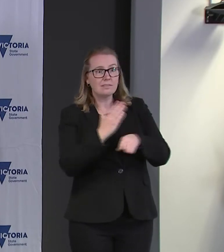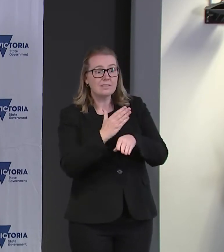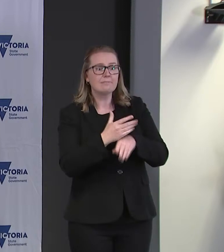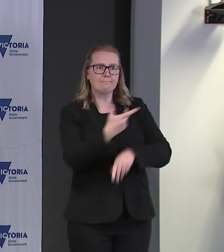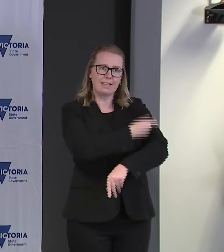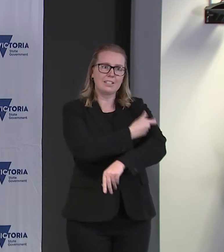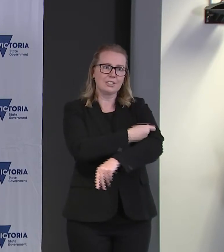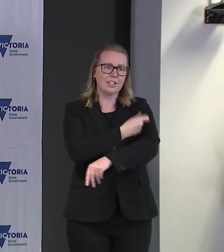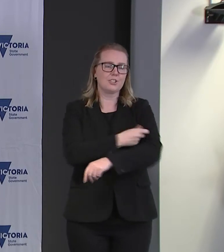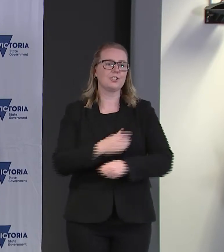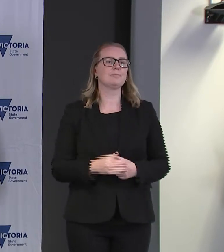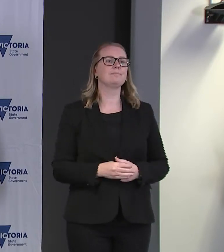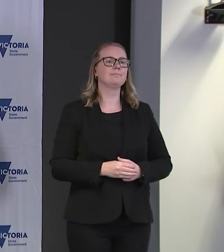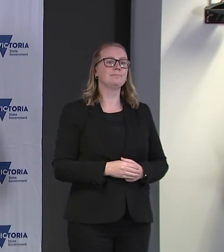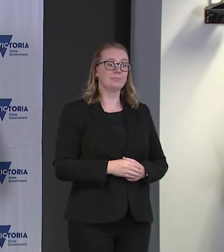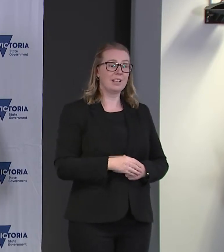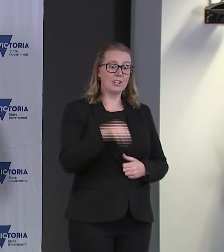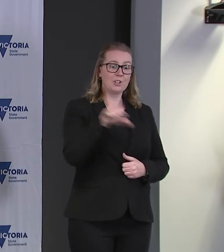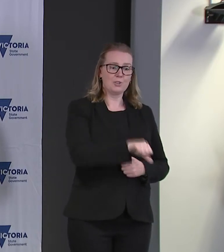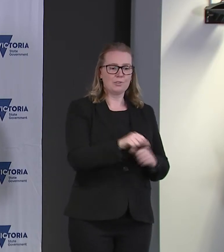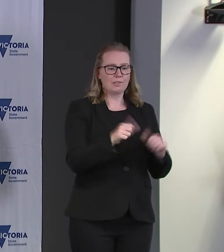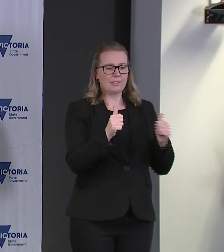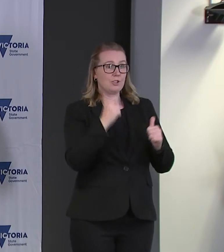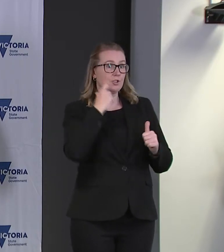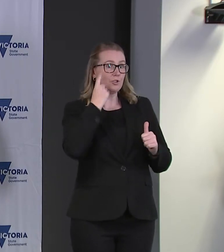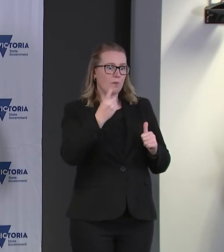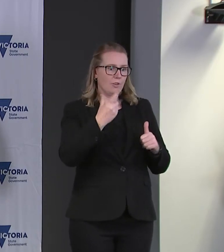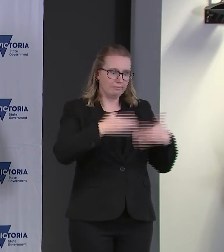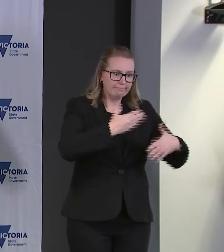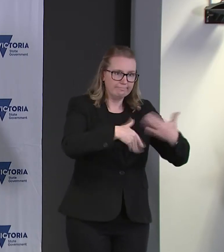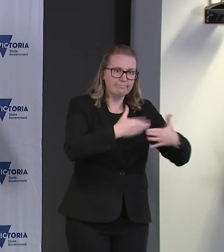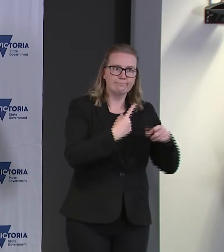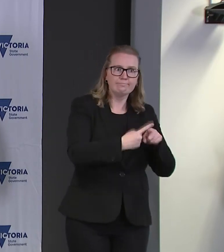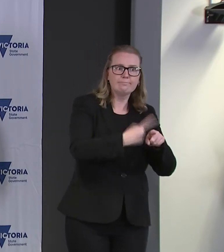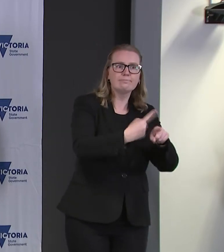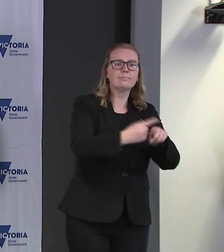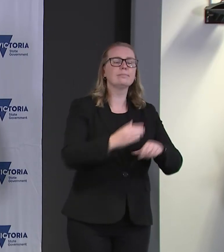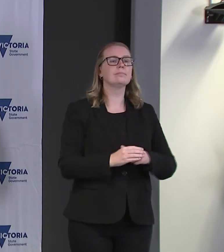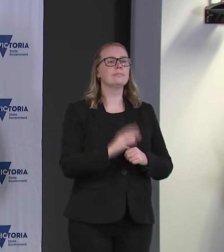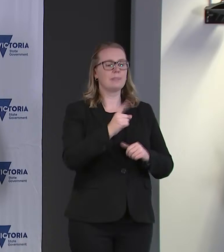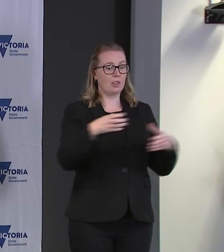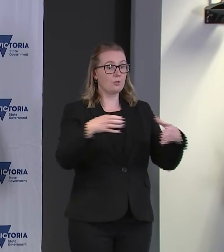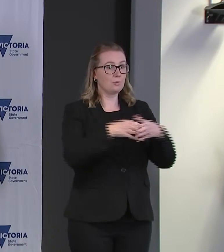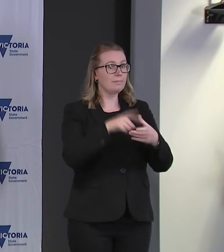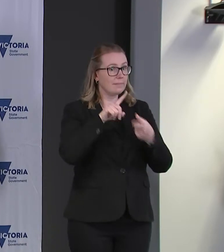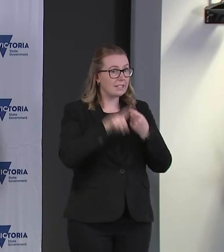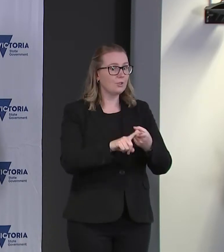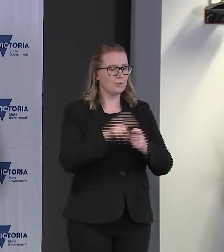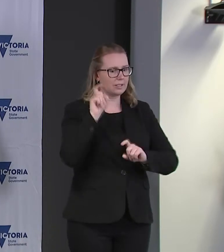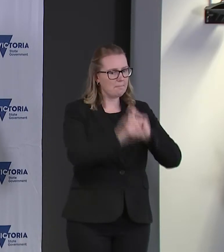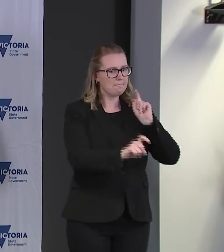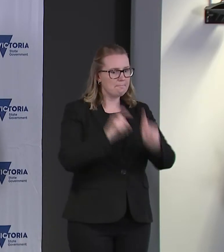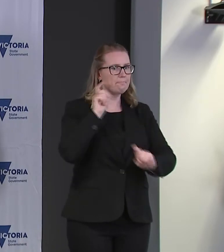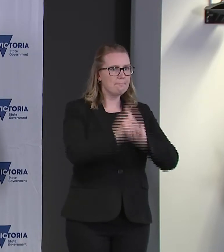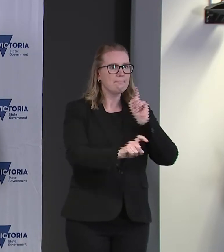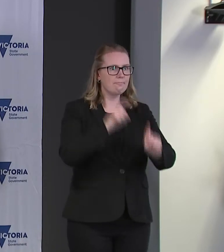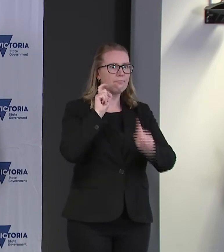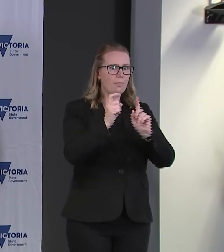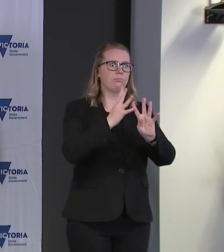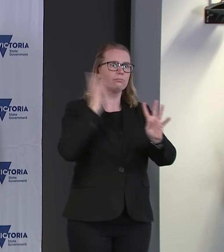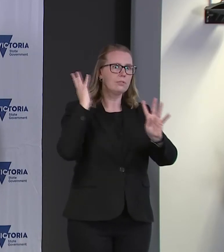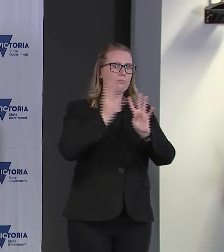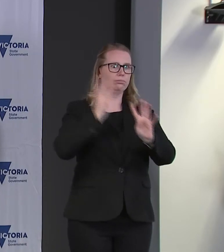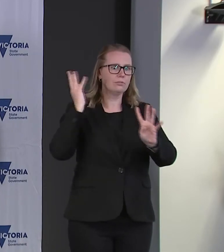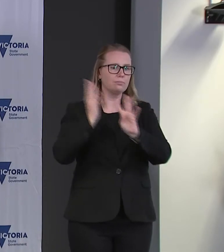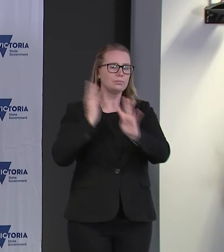The blitz was due to finish tomorrow, but this group are continuing to come out in such strong numbers